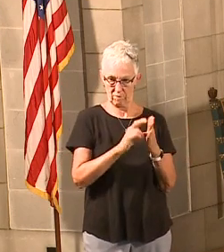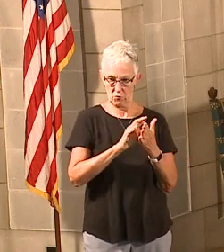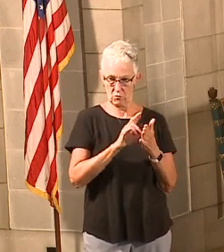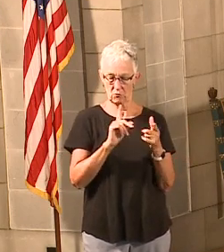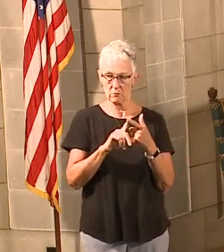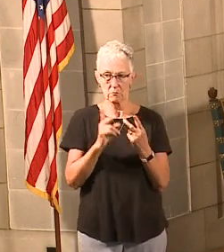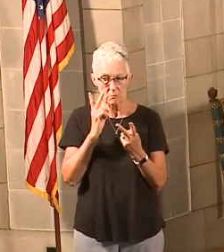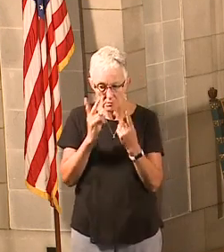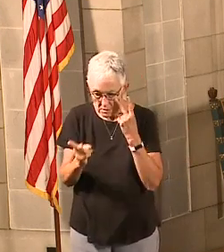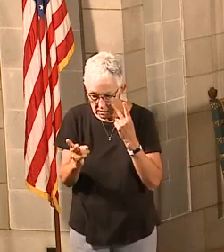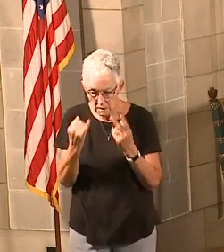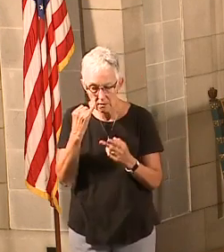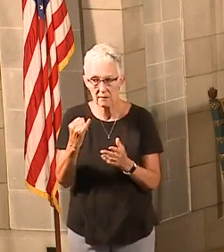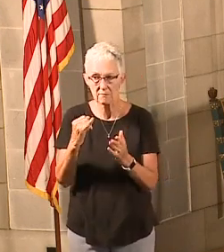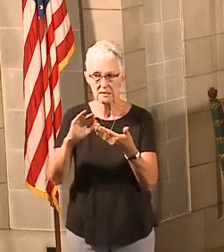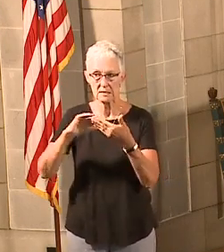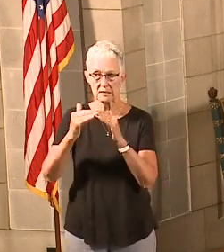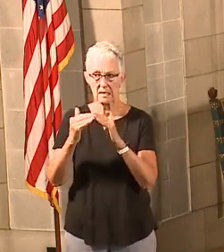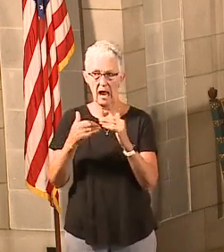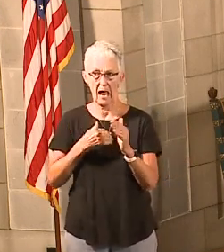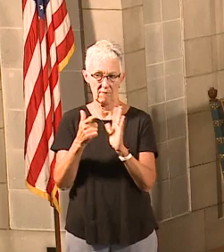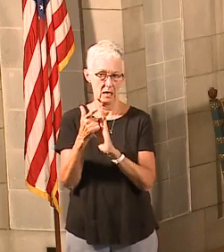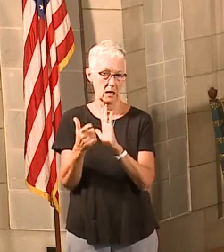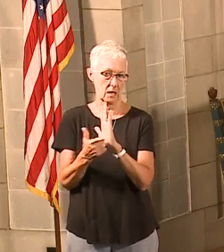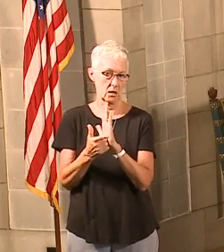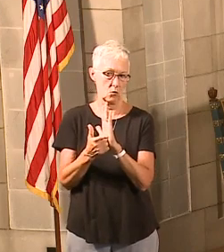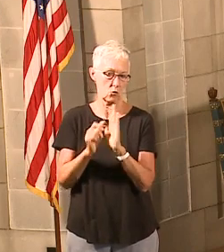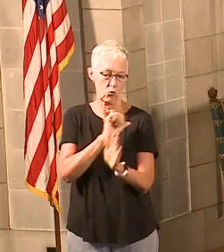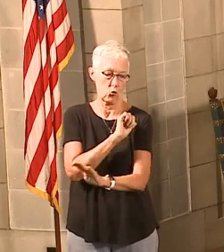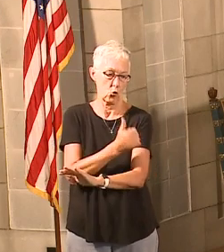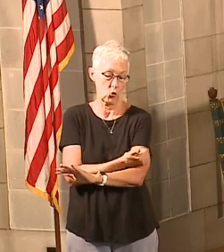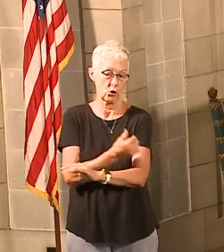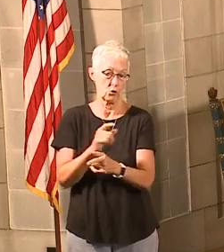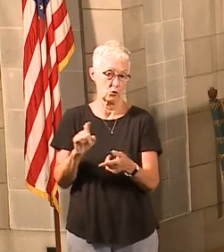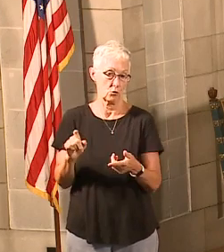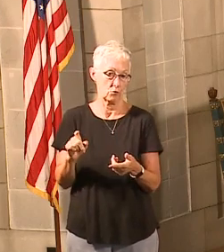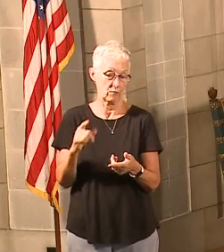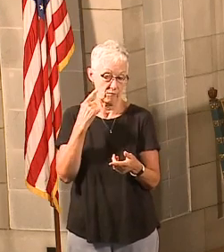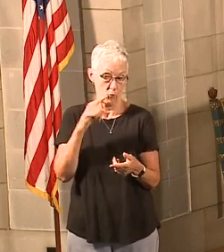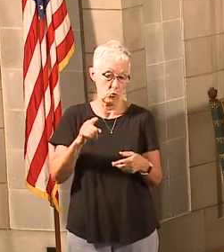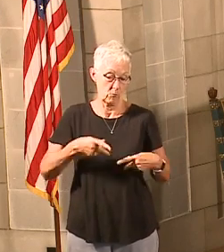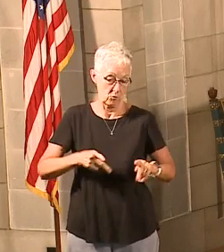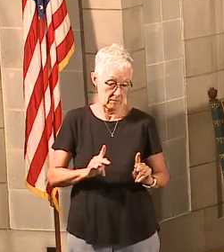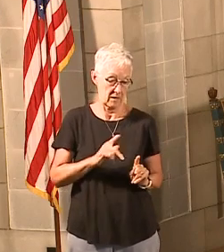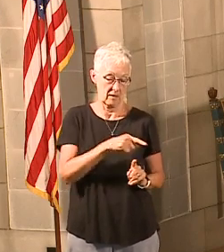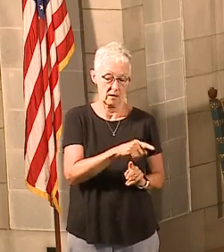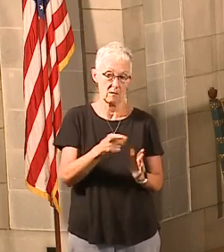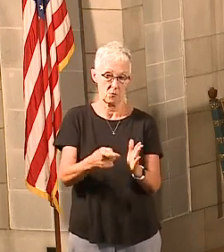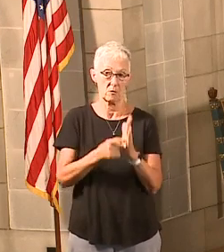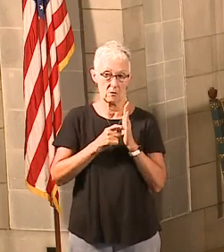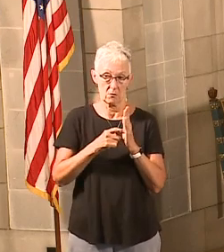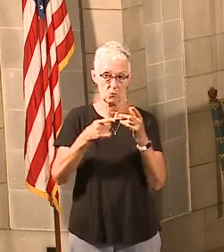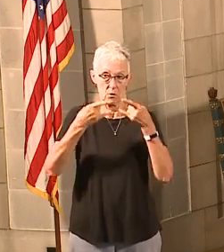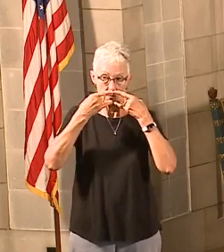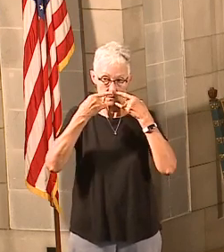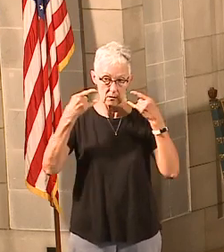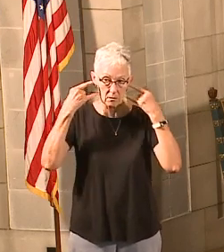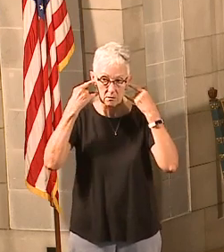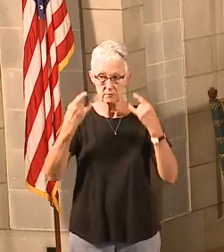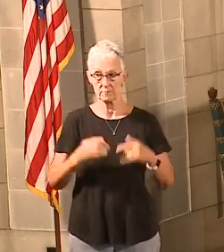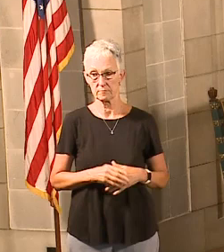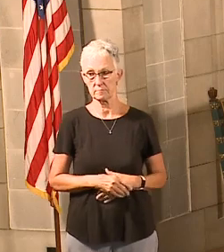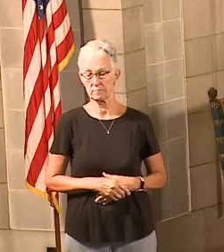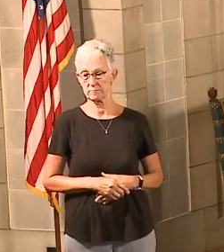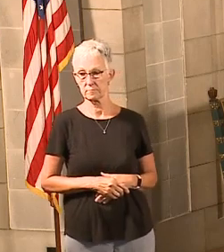legal authority to do it. And so I would say we're still reviewing it. And he also wants to know, we had indicated in the statement